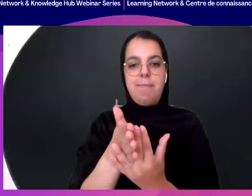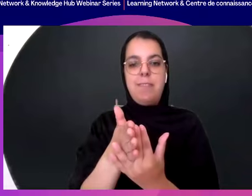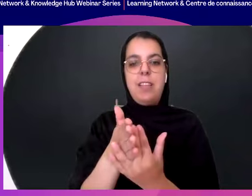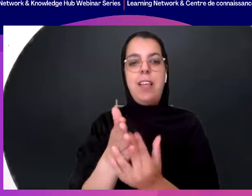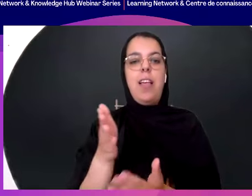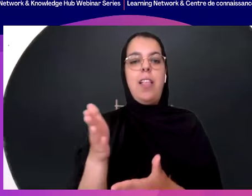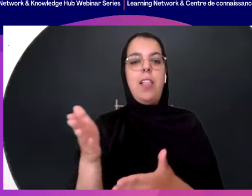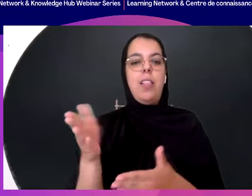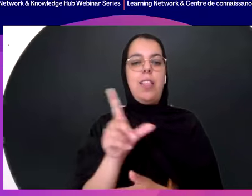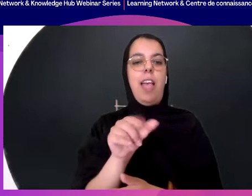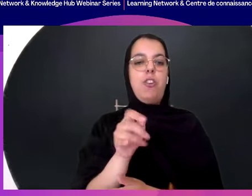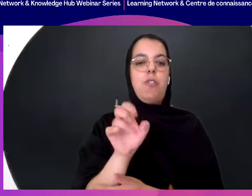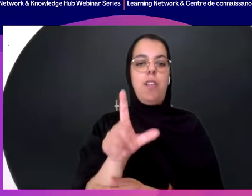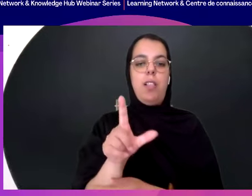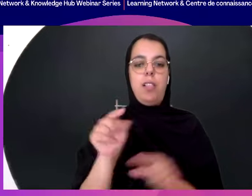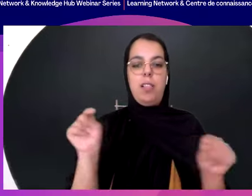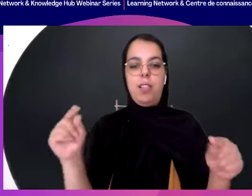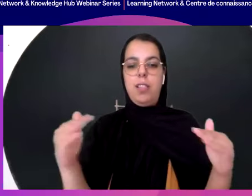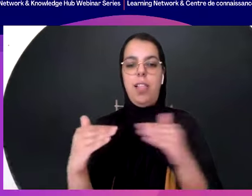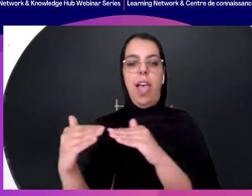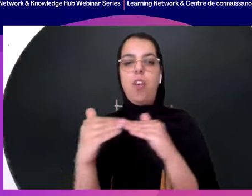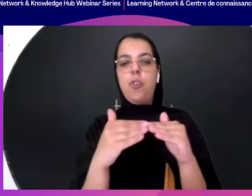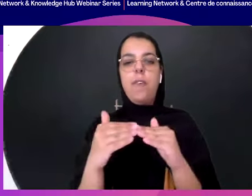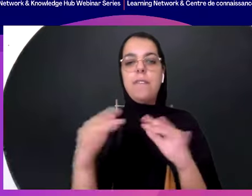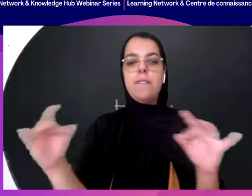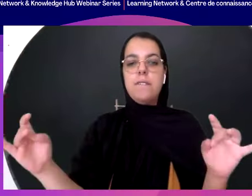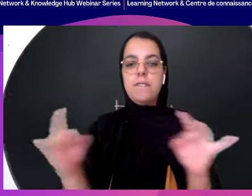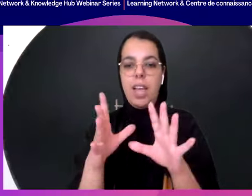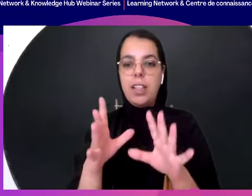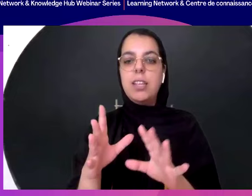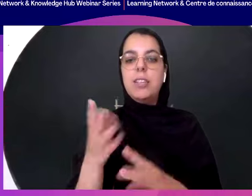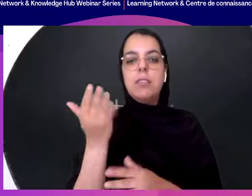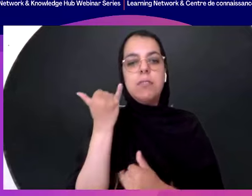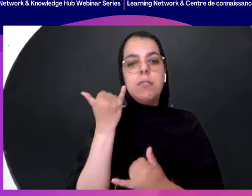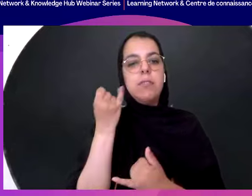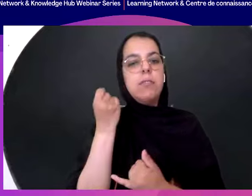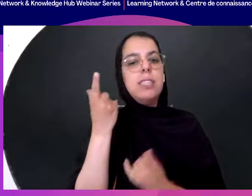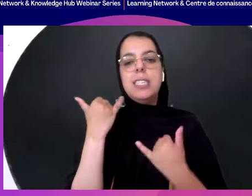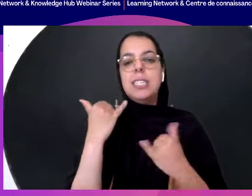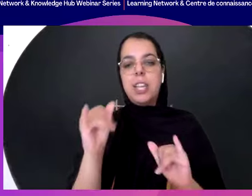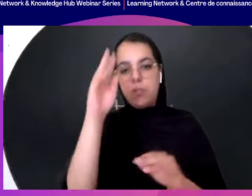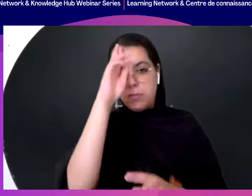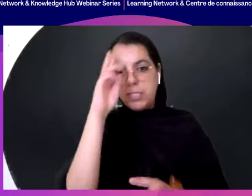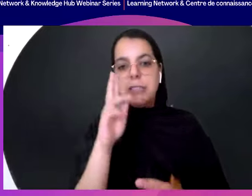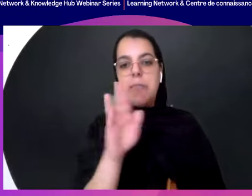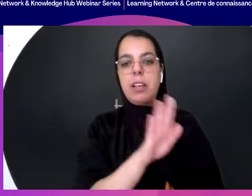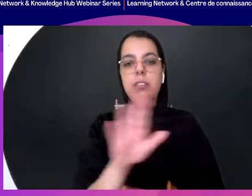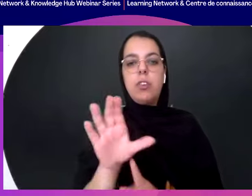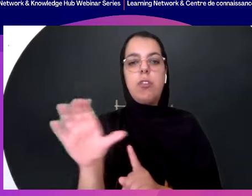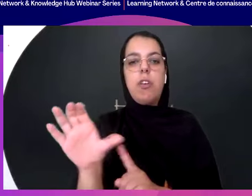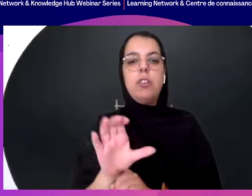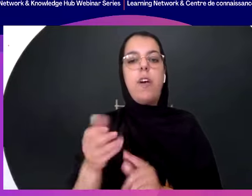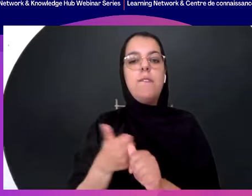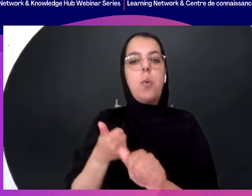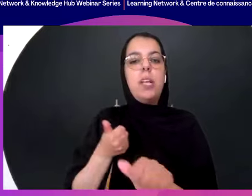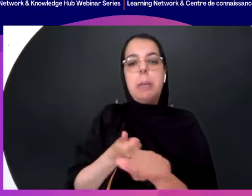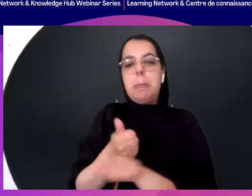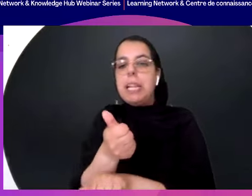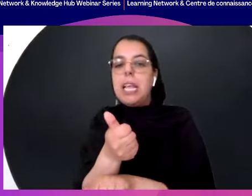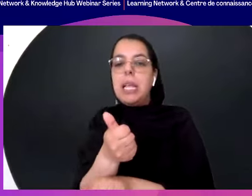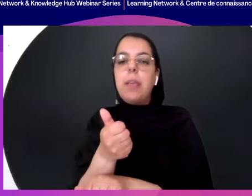cultural perspective and avoids perpetuating stereotypes and biases or blaming cultural community while still trying to